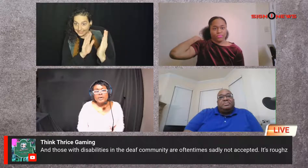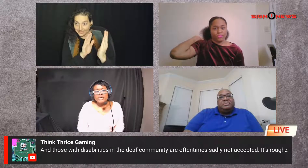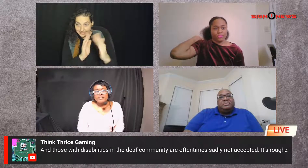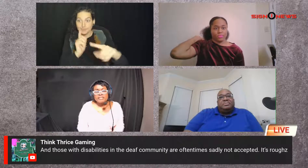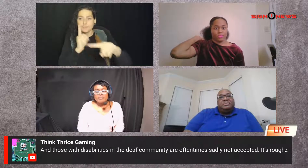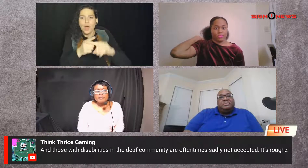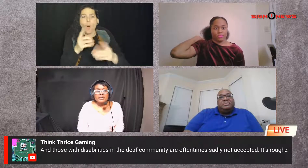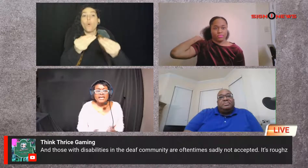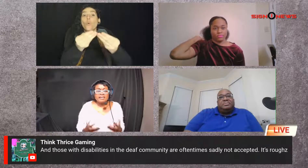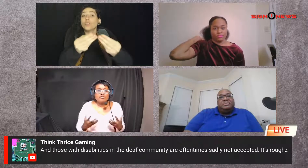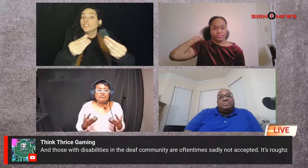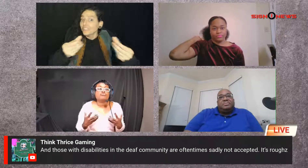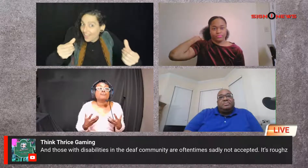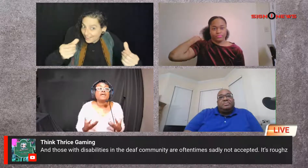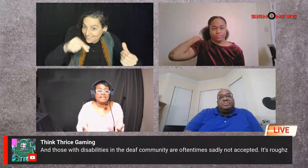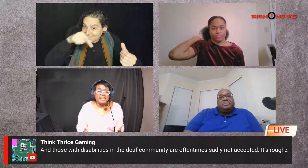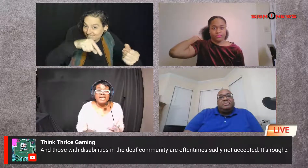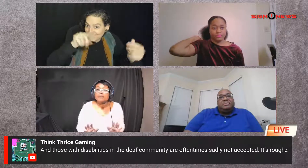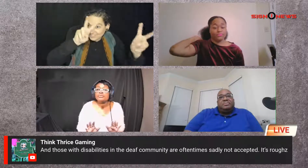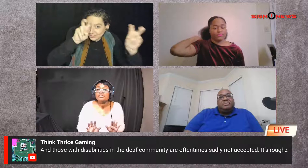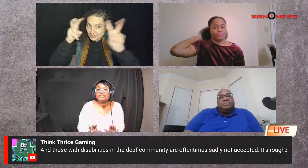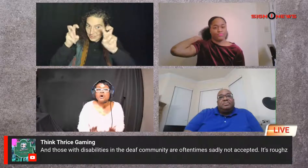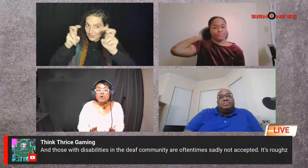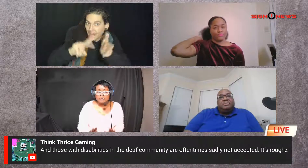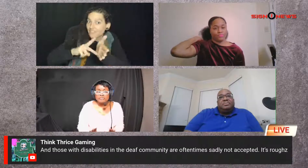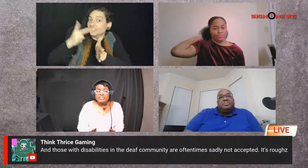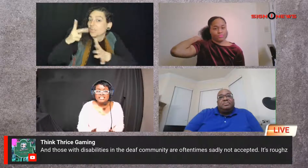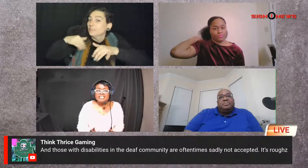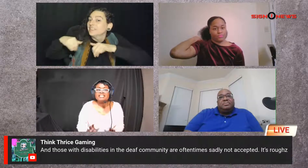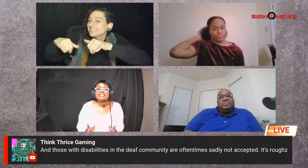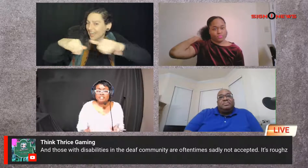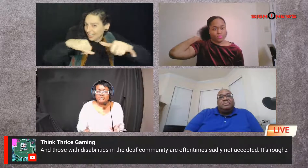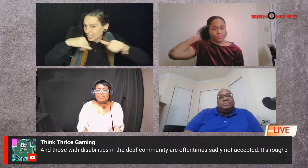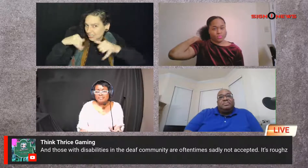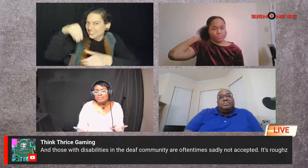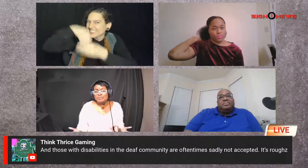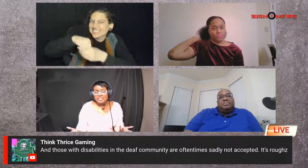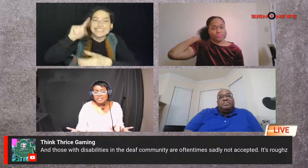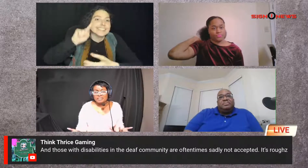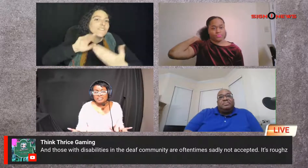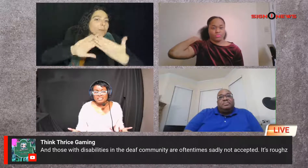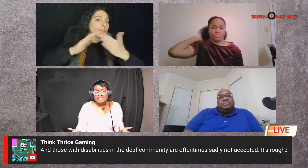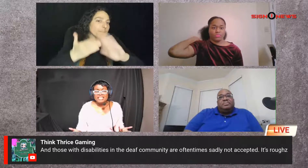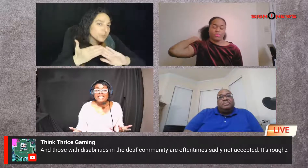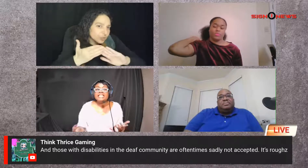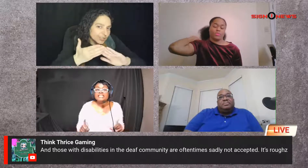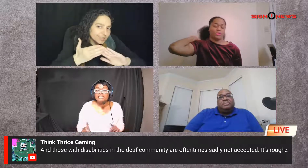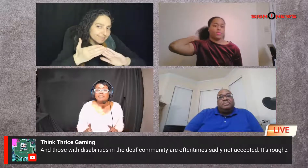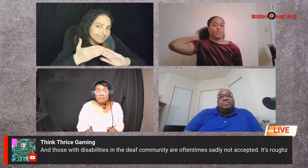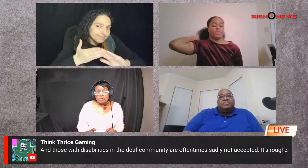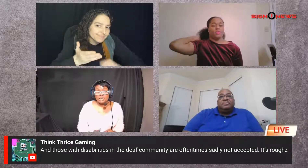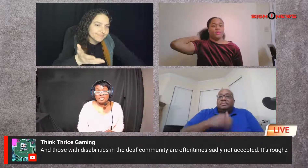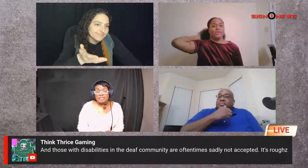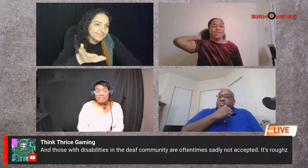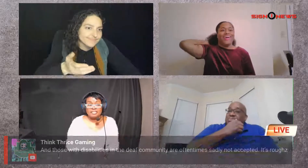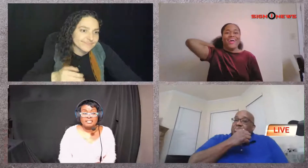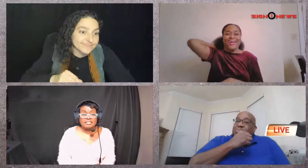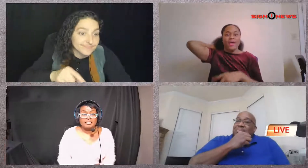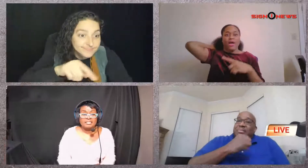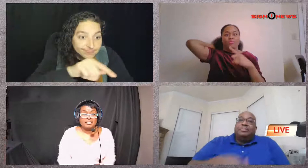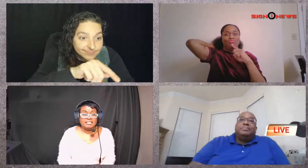So what are ways that people can address and resolve this issue of a double standard in the deaf